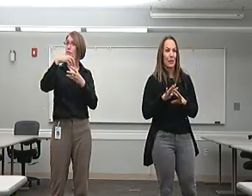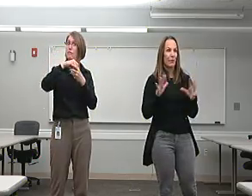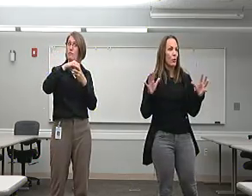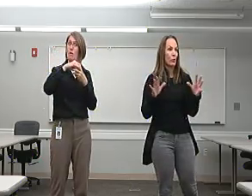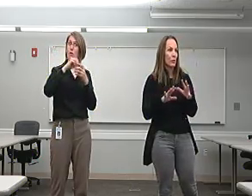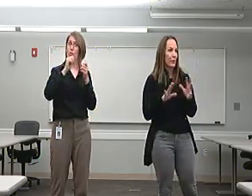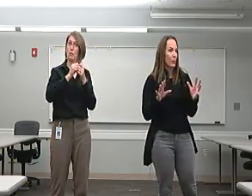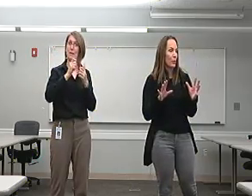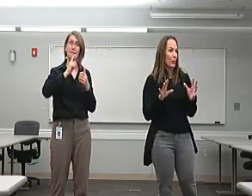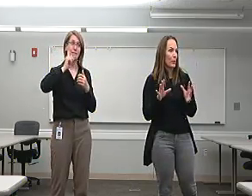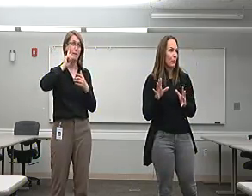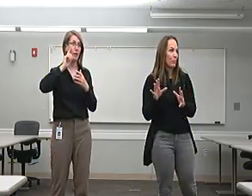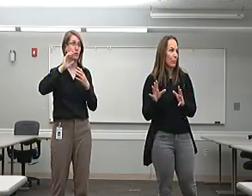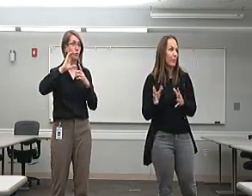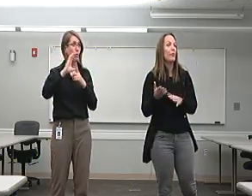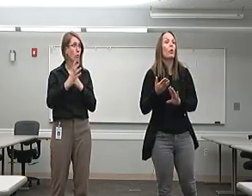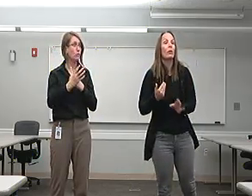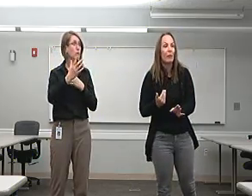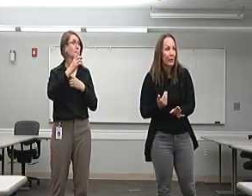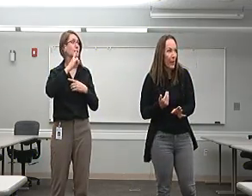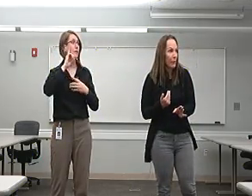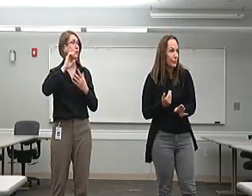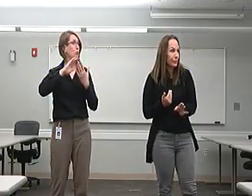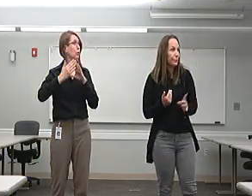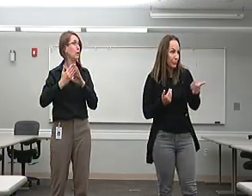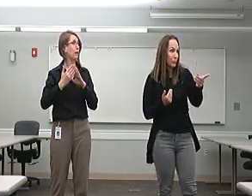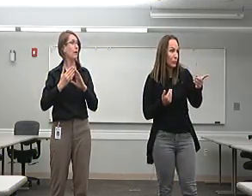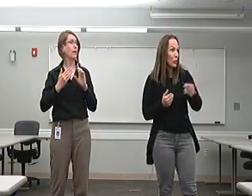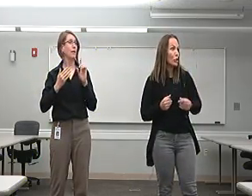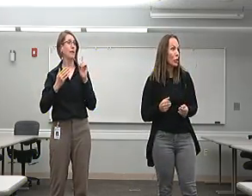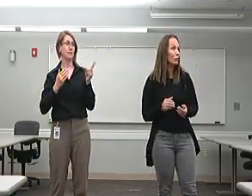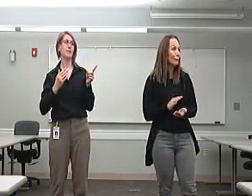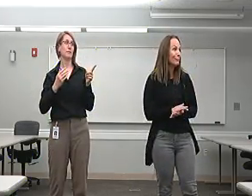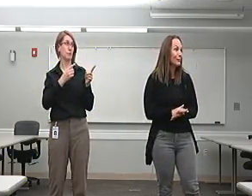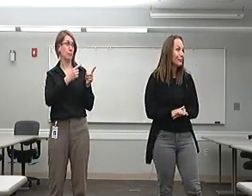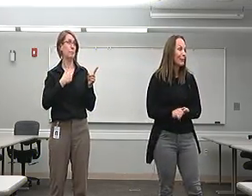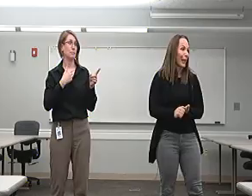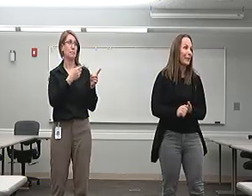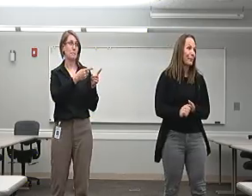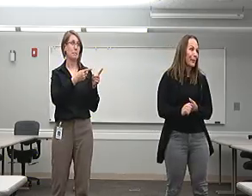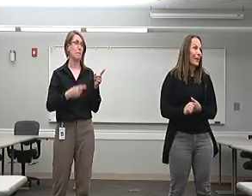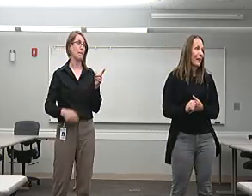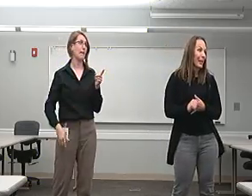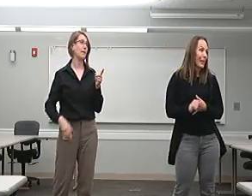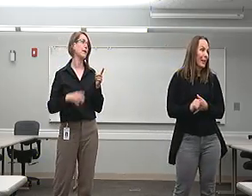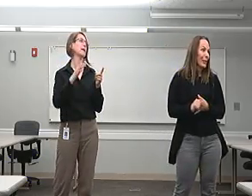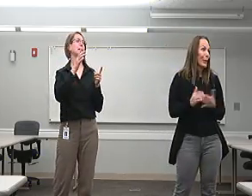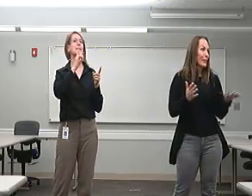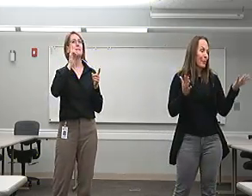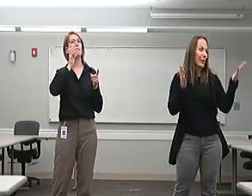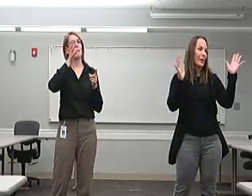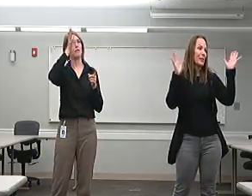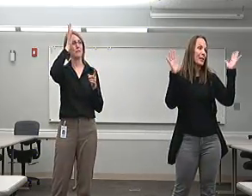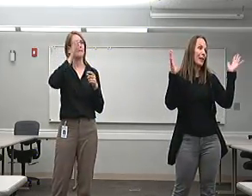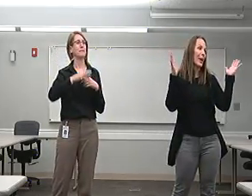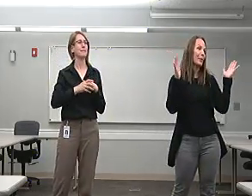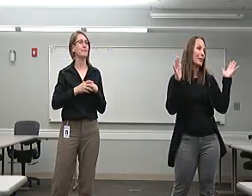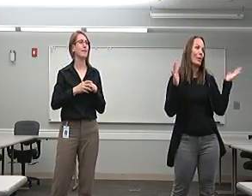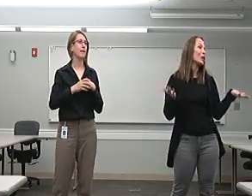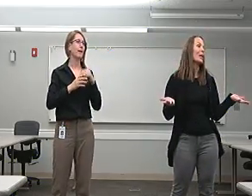community before you found out? Just you? Okay. You have deaf parents. I am so